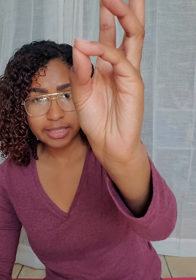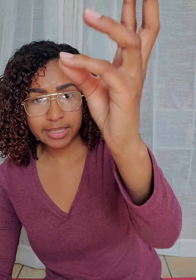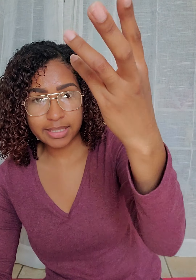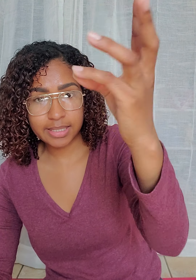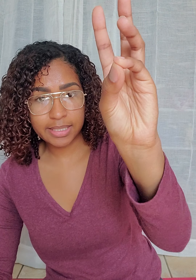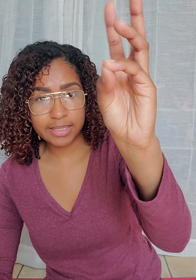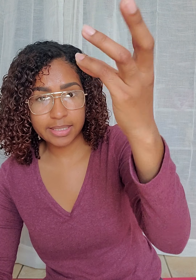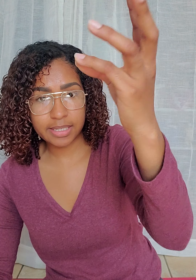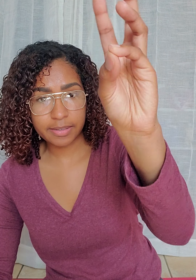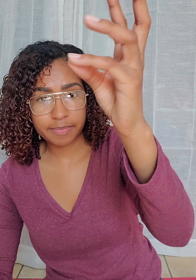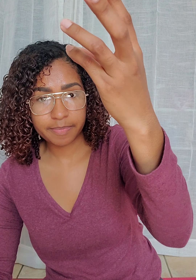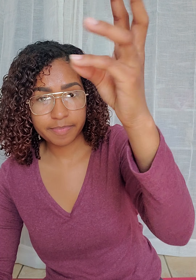is 16.